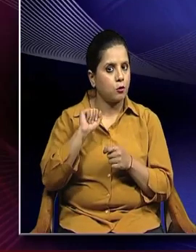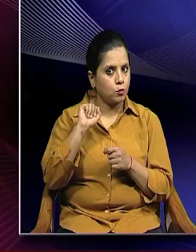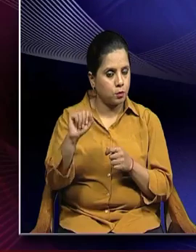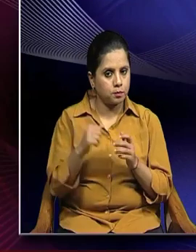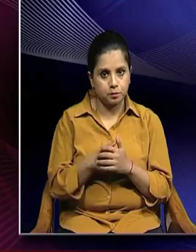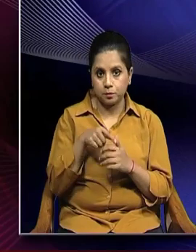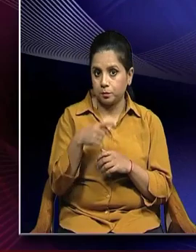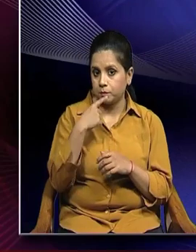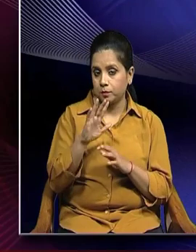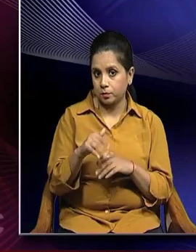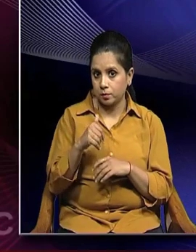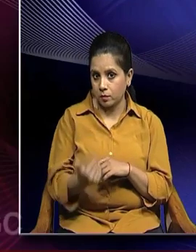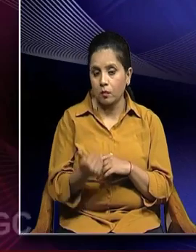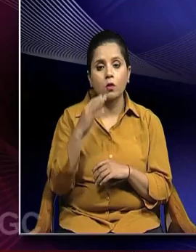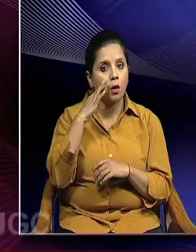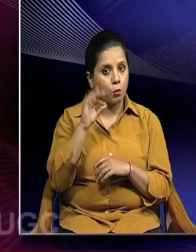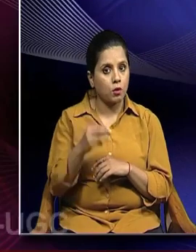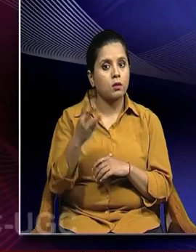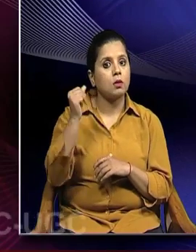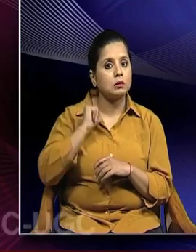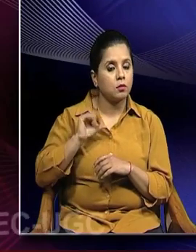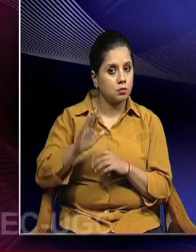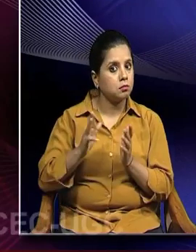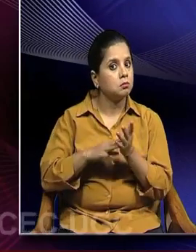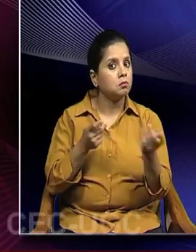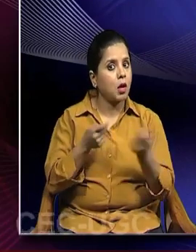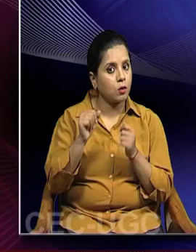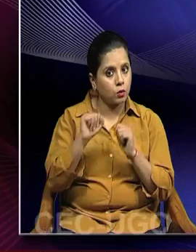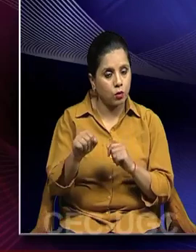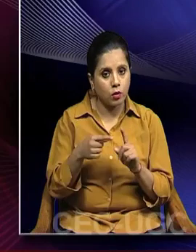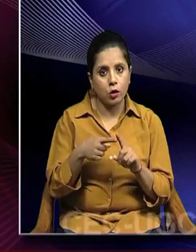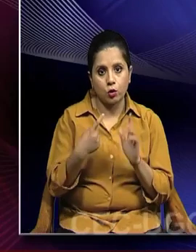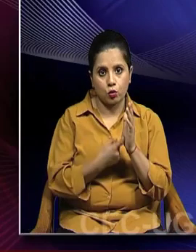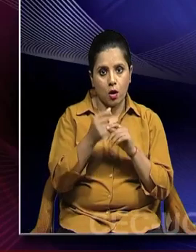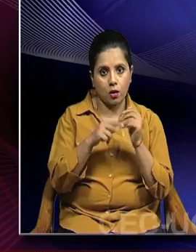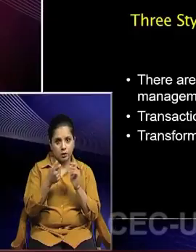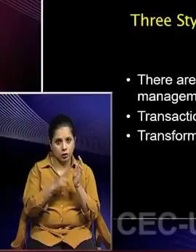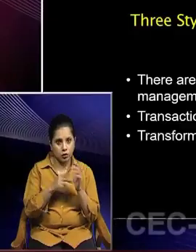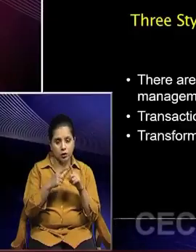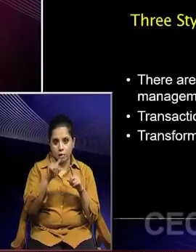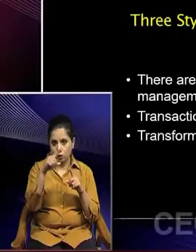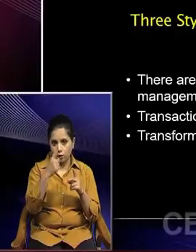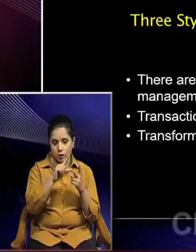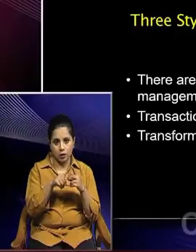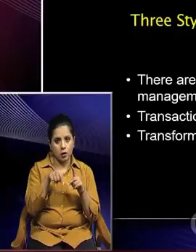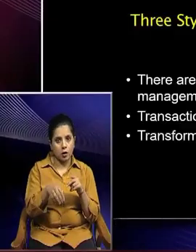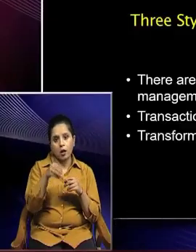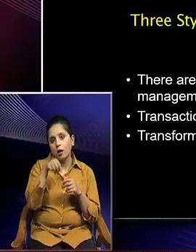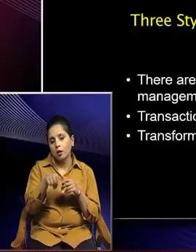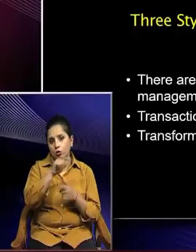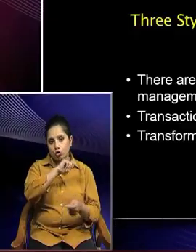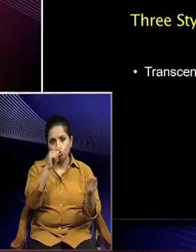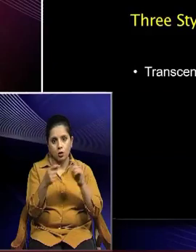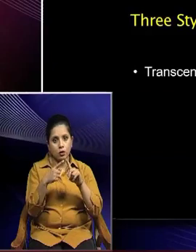says that there are essentially 3 styles of management: transactional, that is T1, transformational,